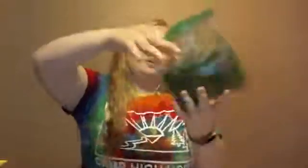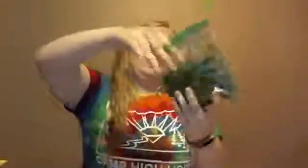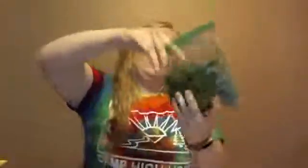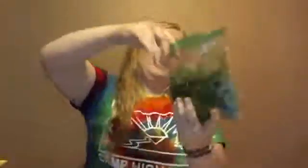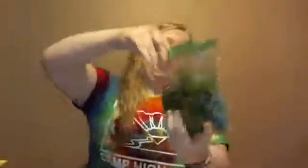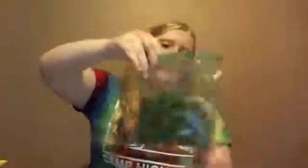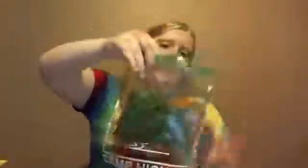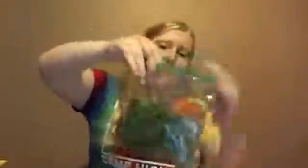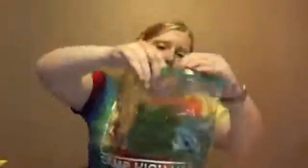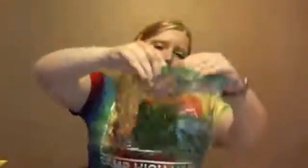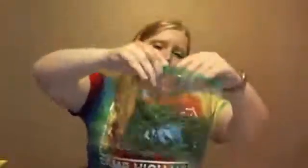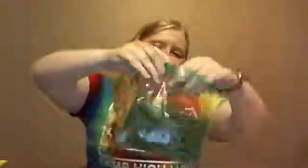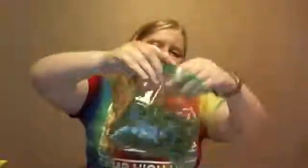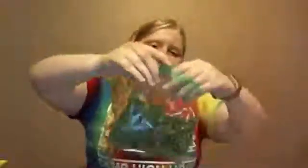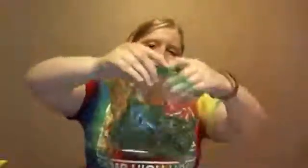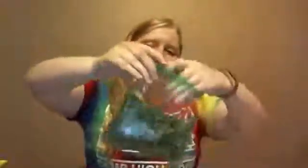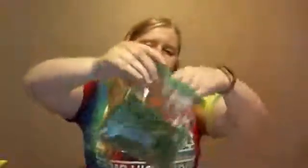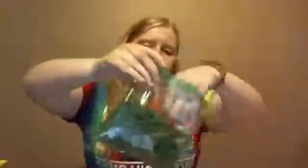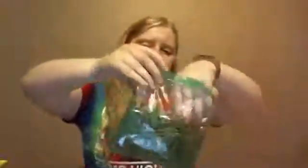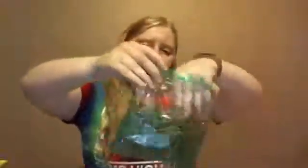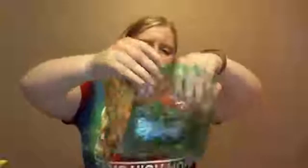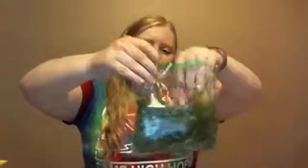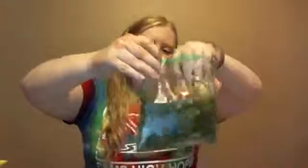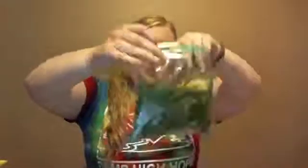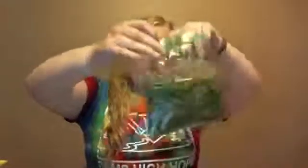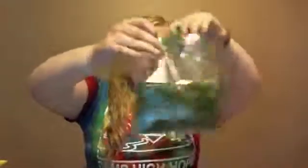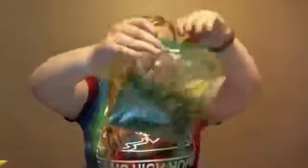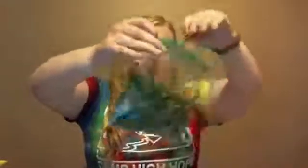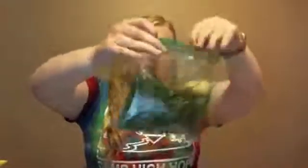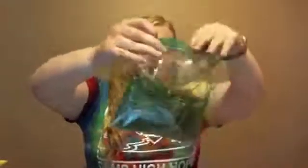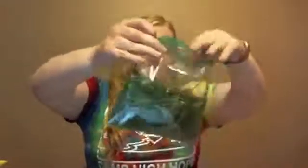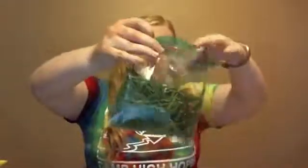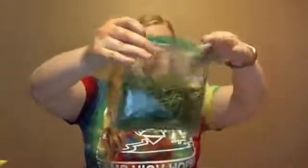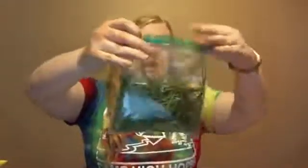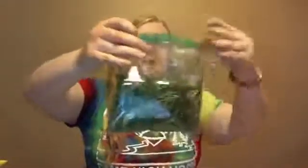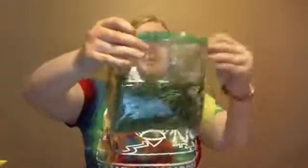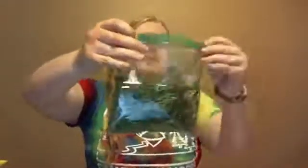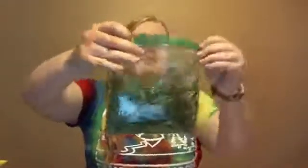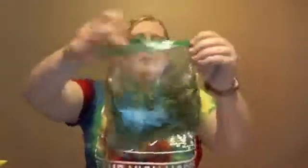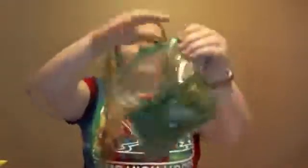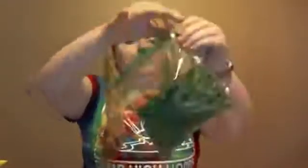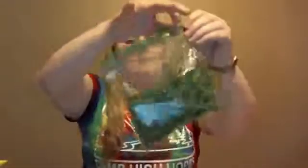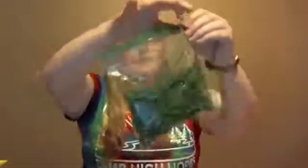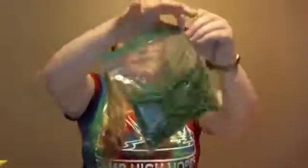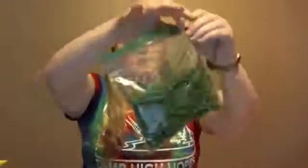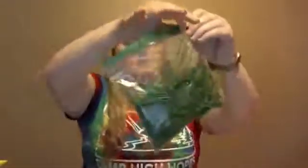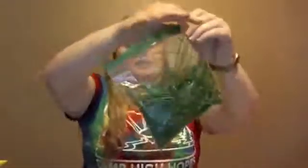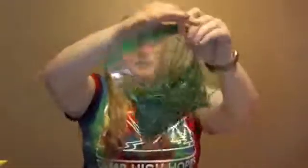Corbin was my little helper. My puppy was my little helper when I went to go get grass.